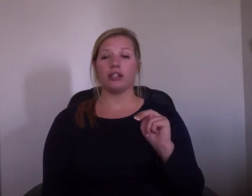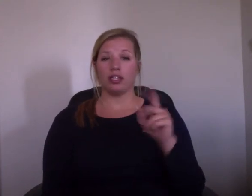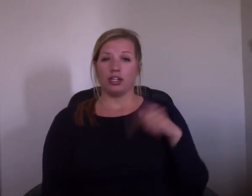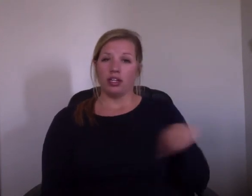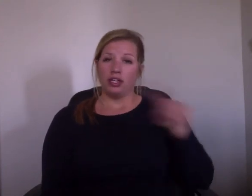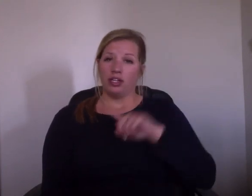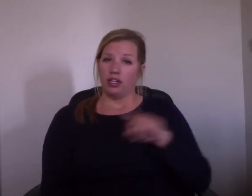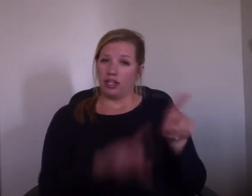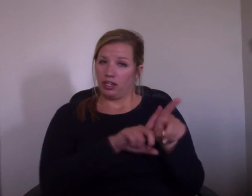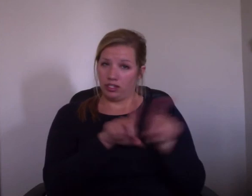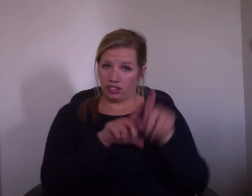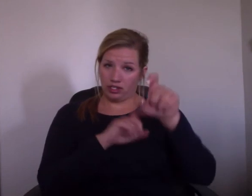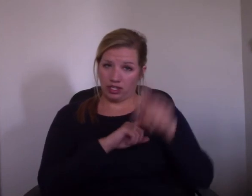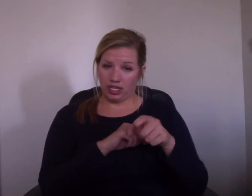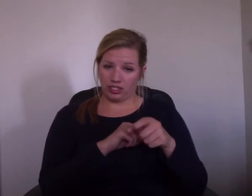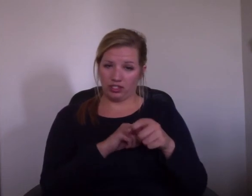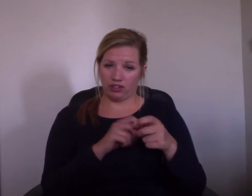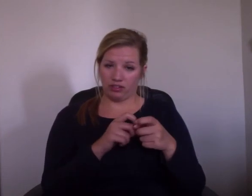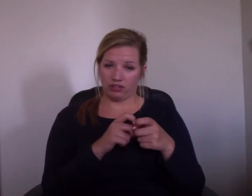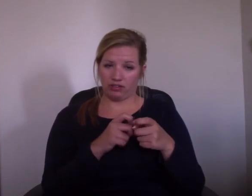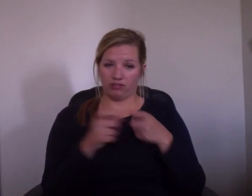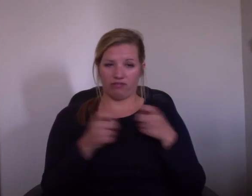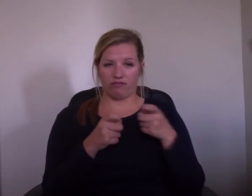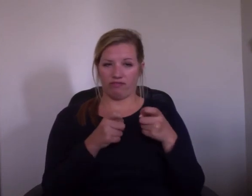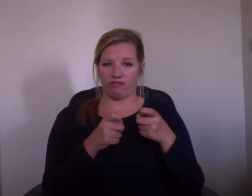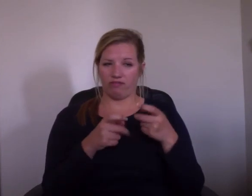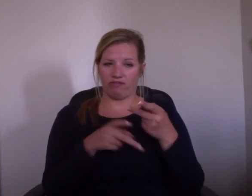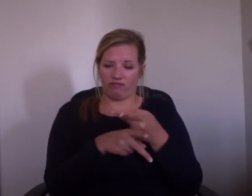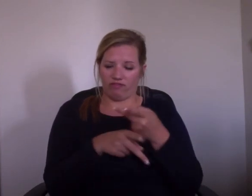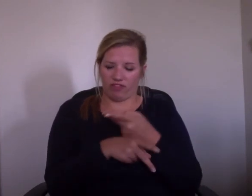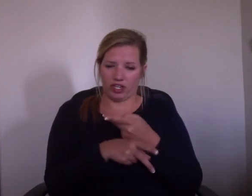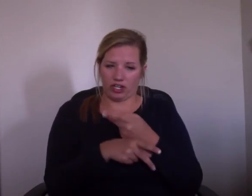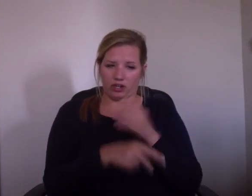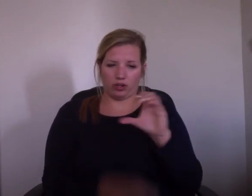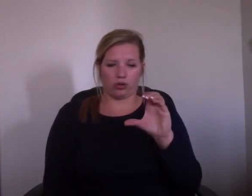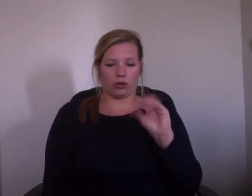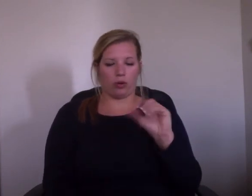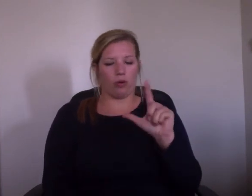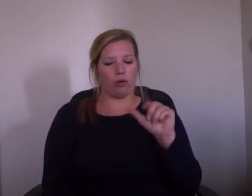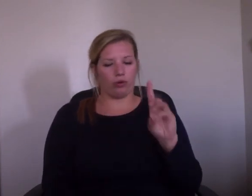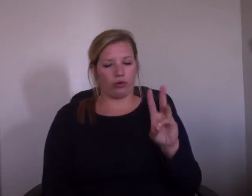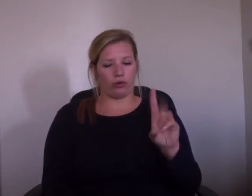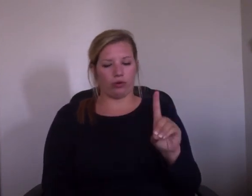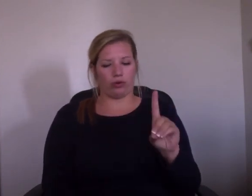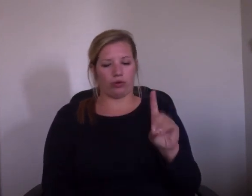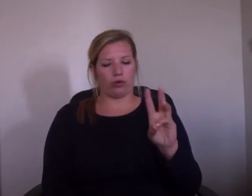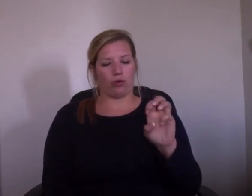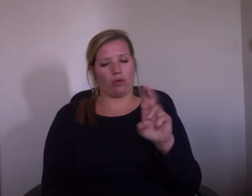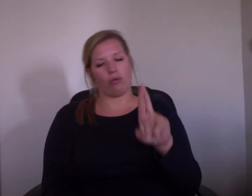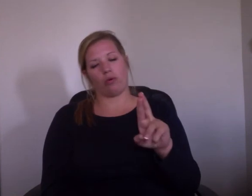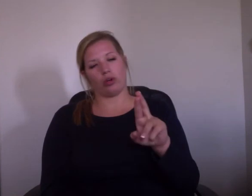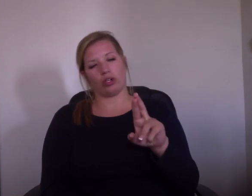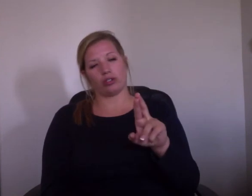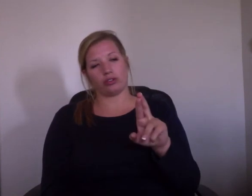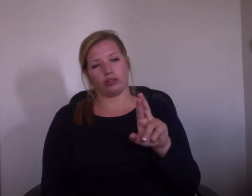with a Cold War threat, a Soviet Union within a Cold War context, but an American public that had a